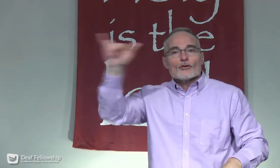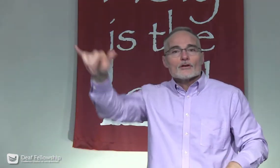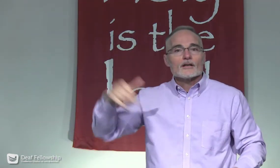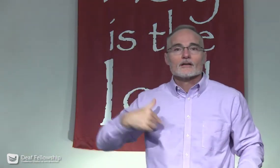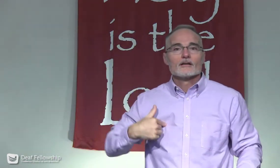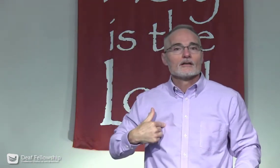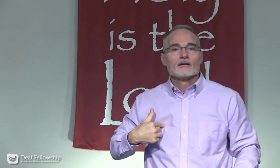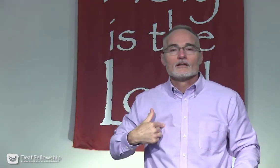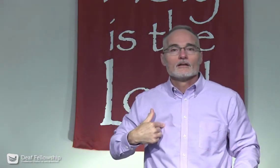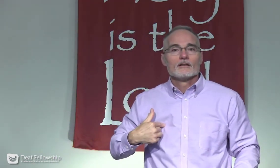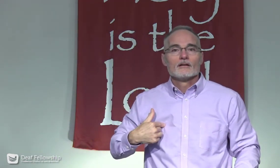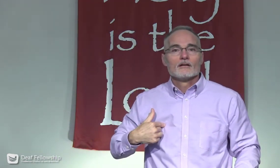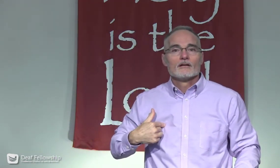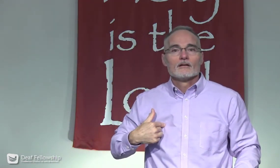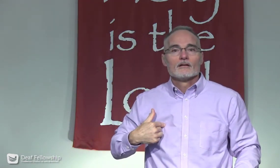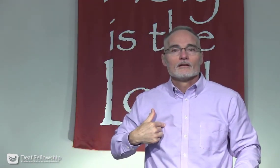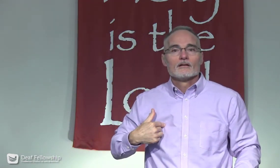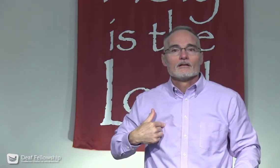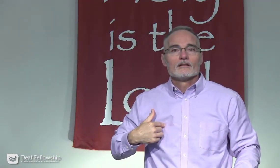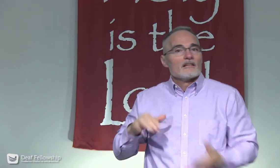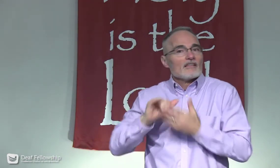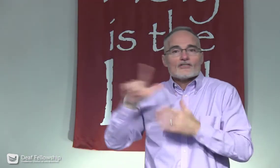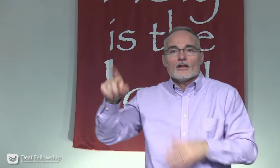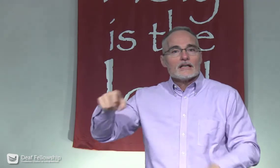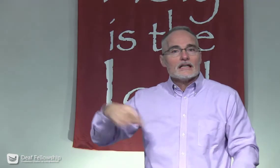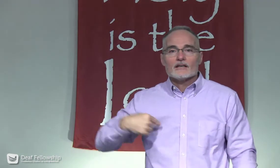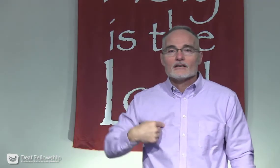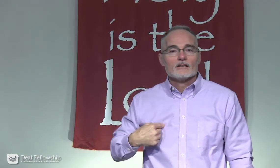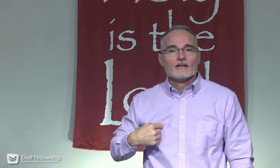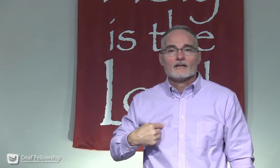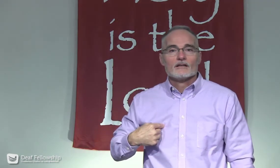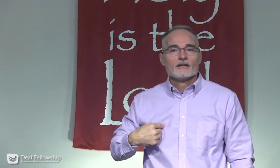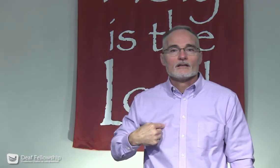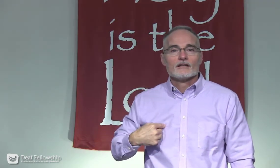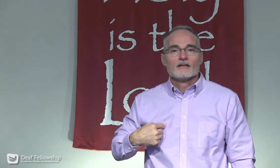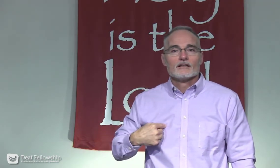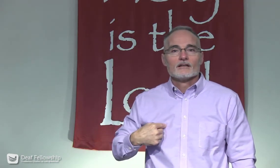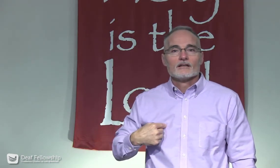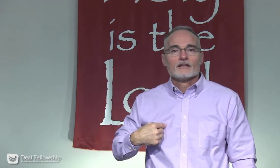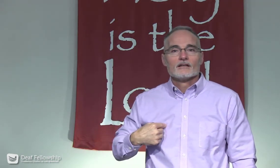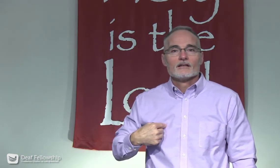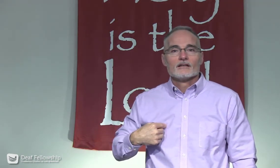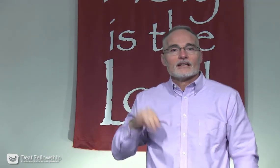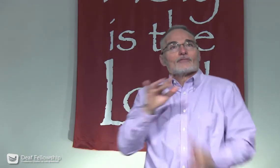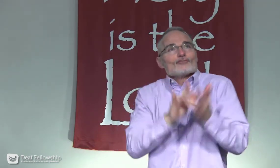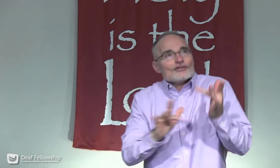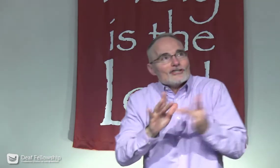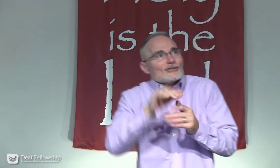that Jesus will remember you and that's all you need for eternity? That's all you